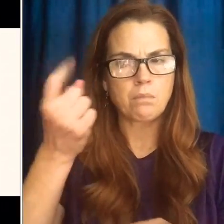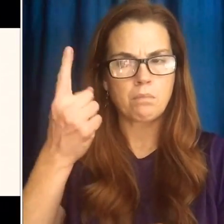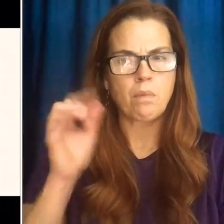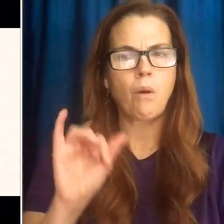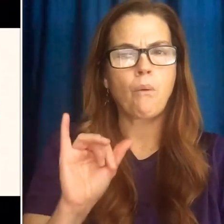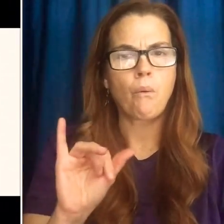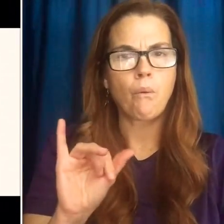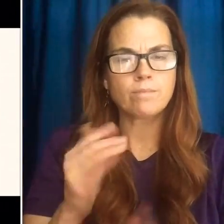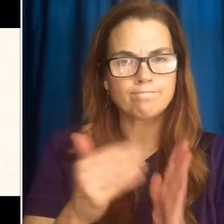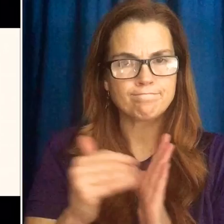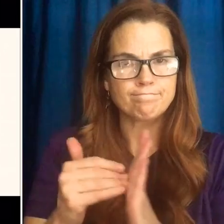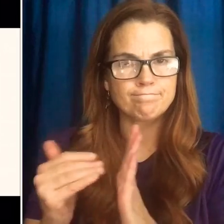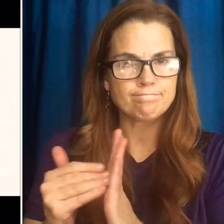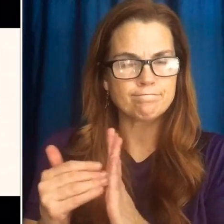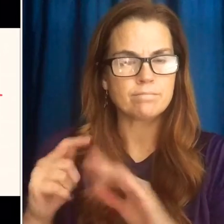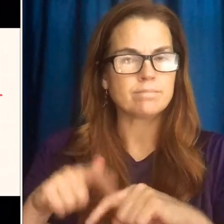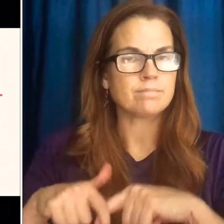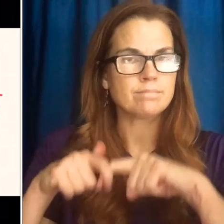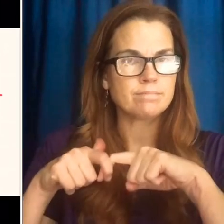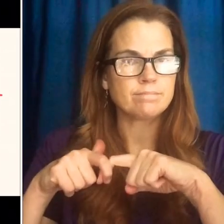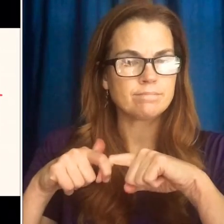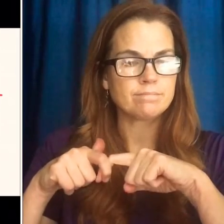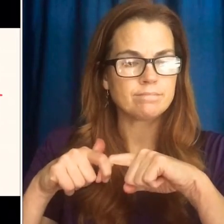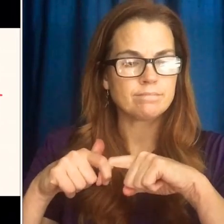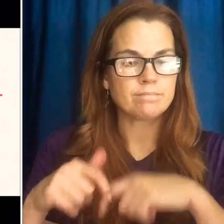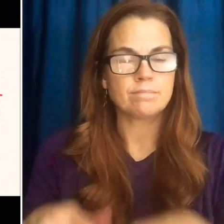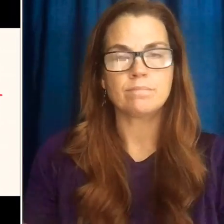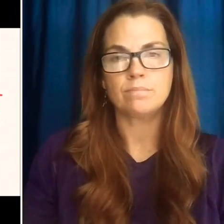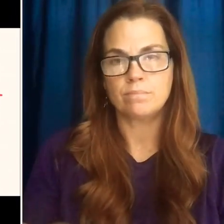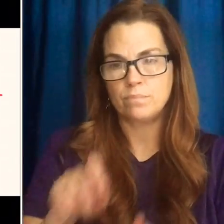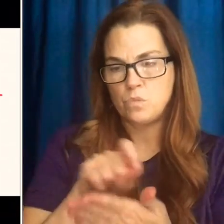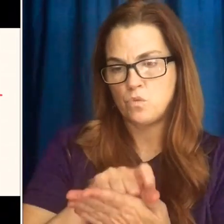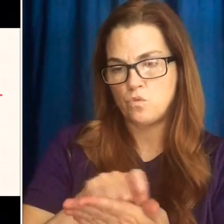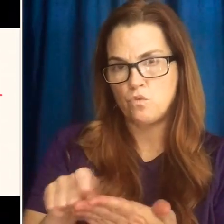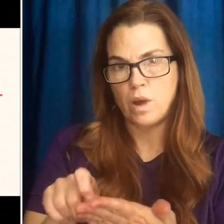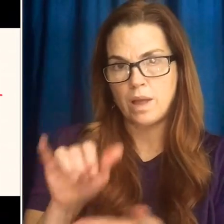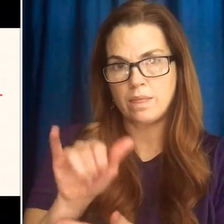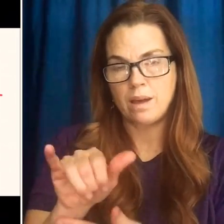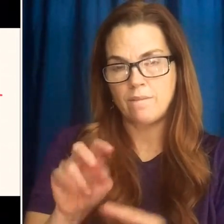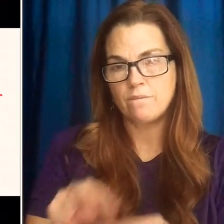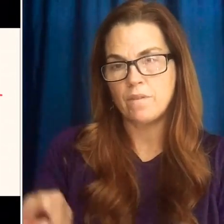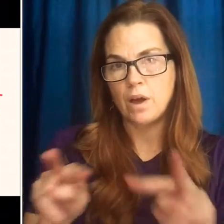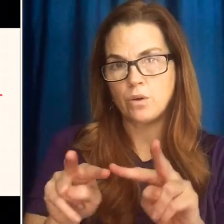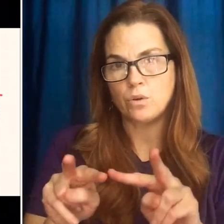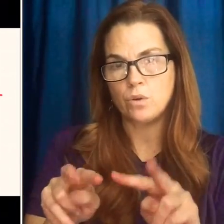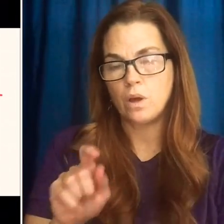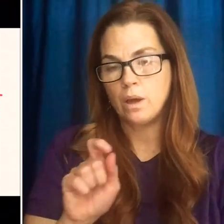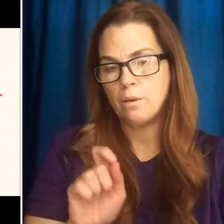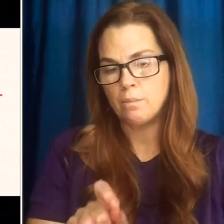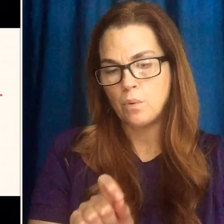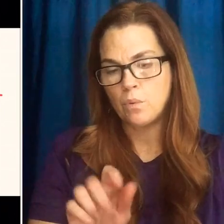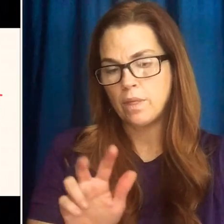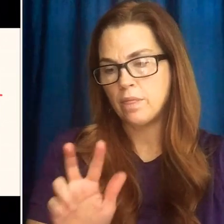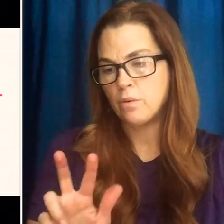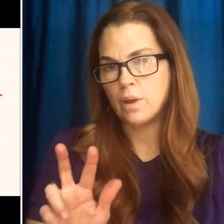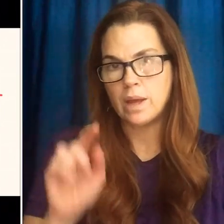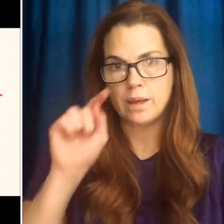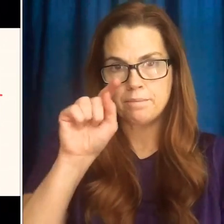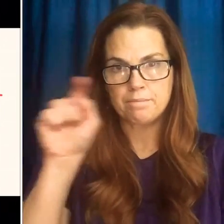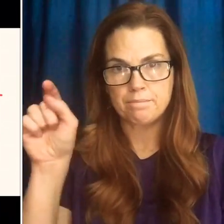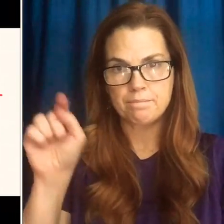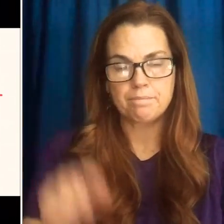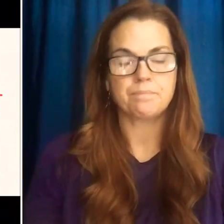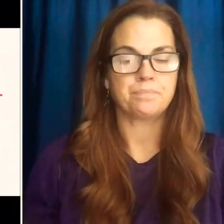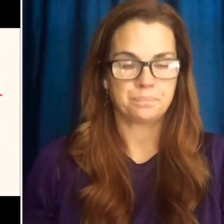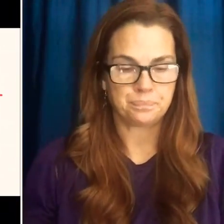the value with a repeating bar above it. Finally, if I have a mixed